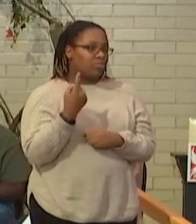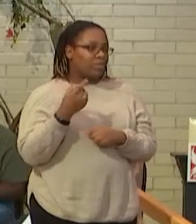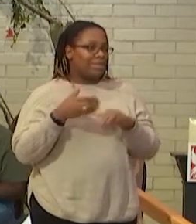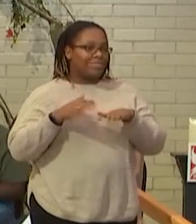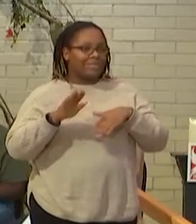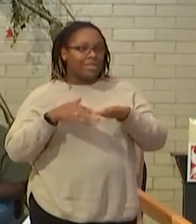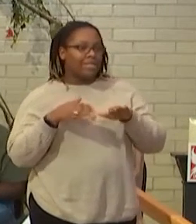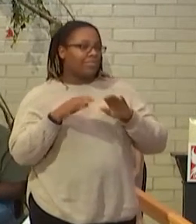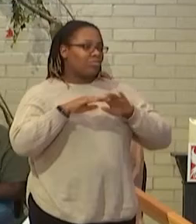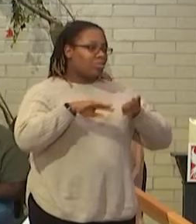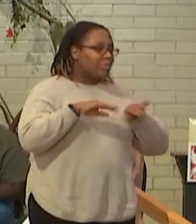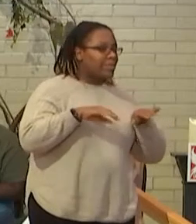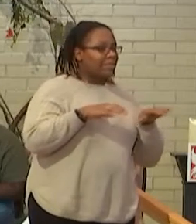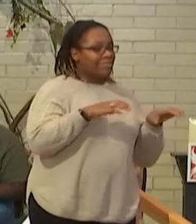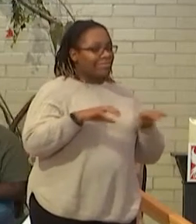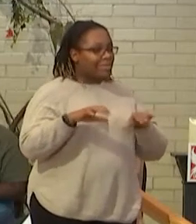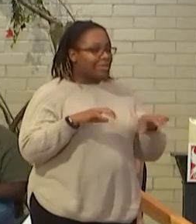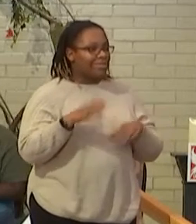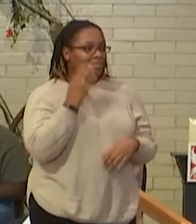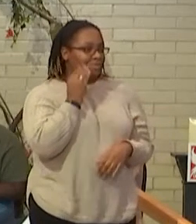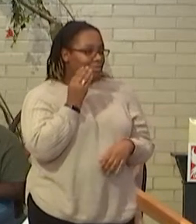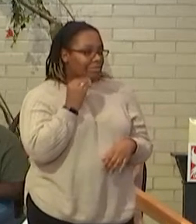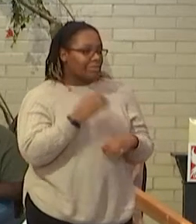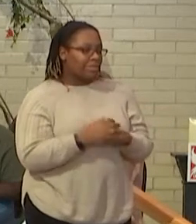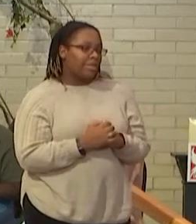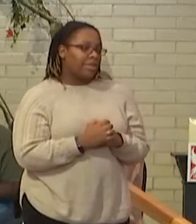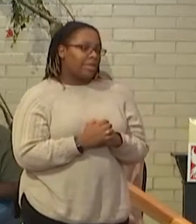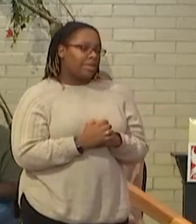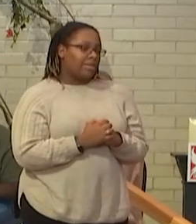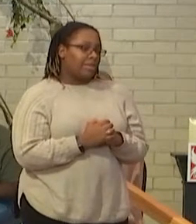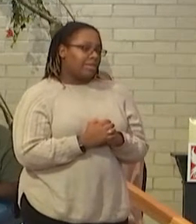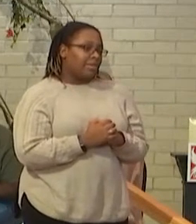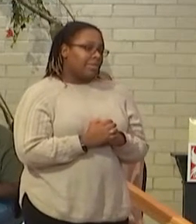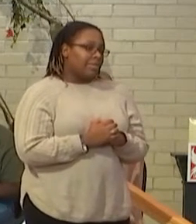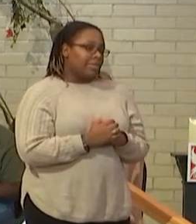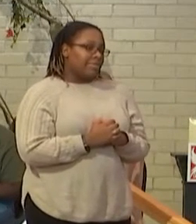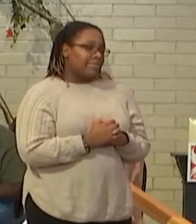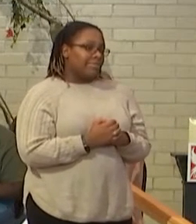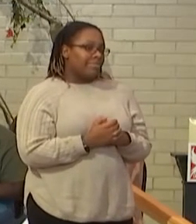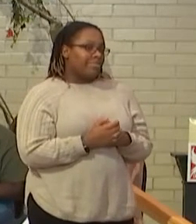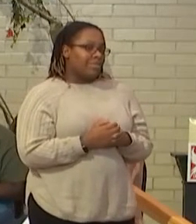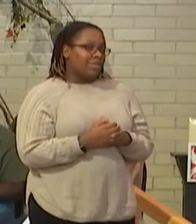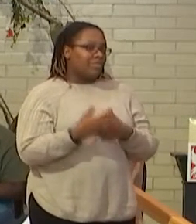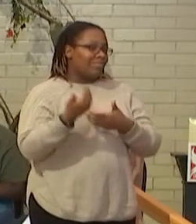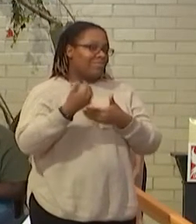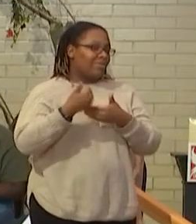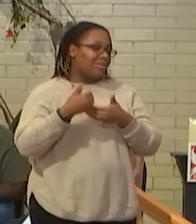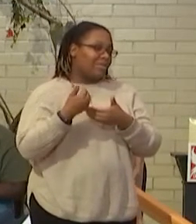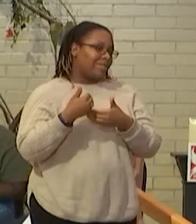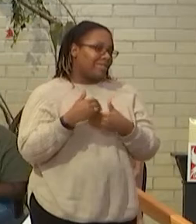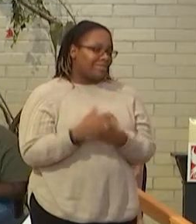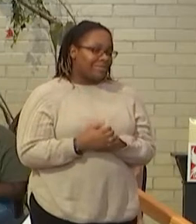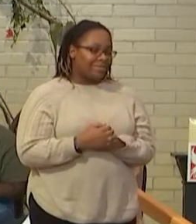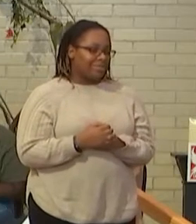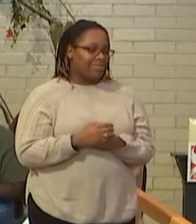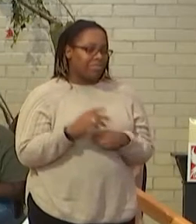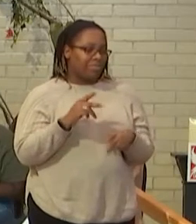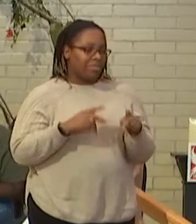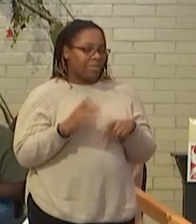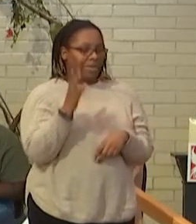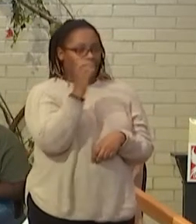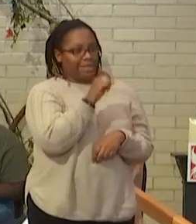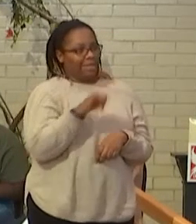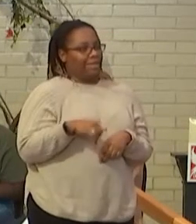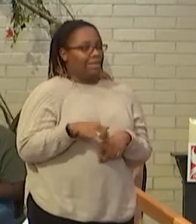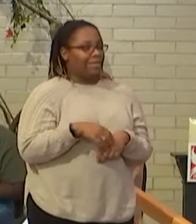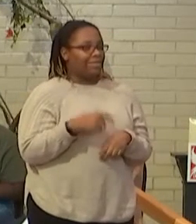swimming, doing activities. So it's just, like I said, it's just irritating when people just assume that I can't do things